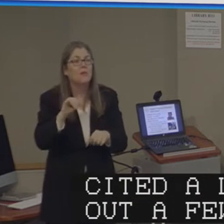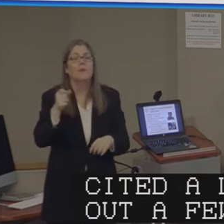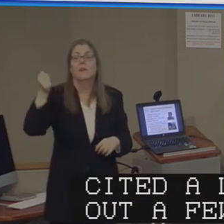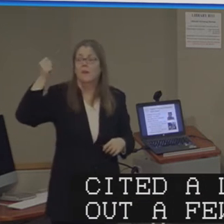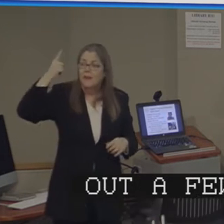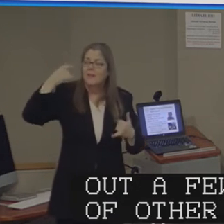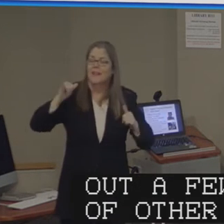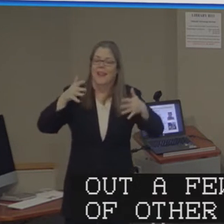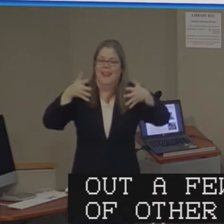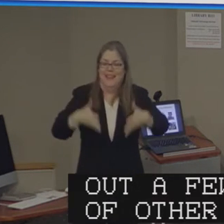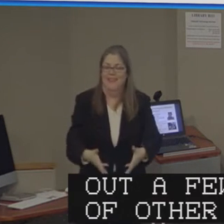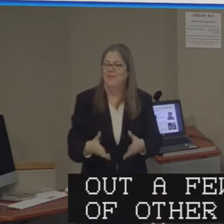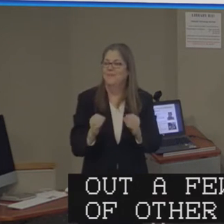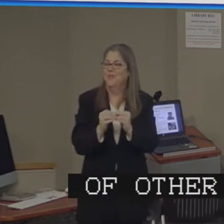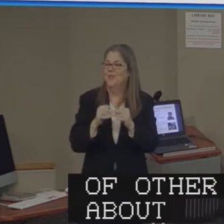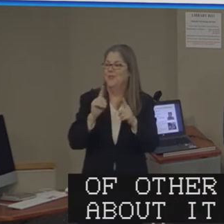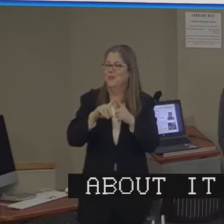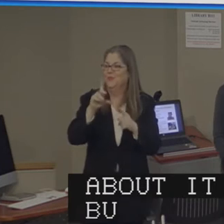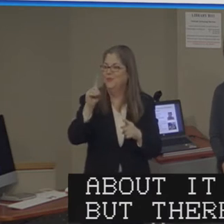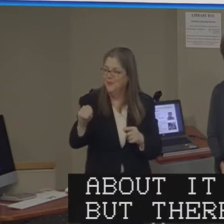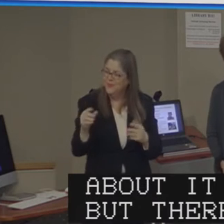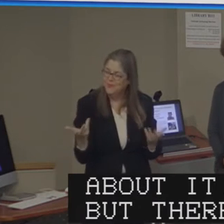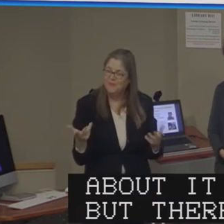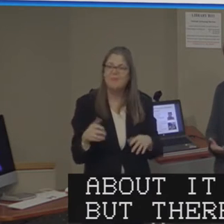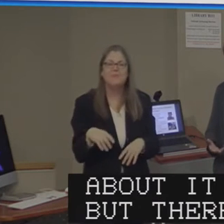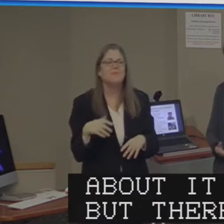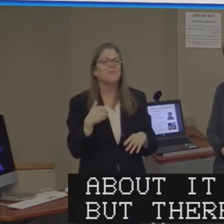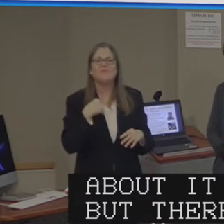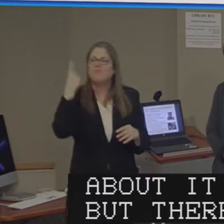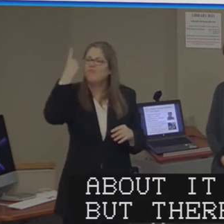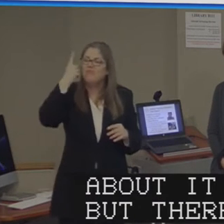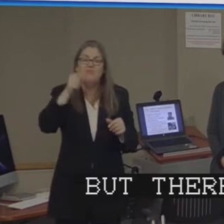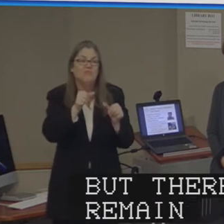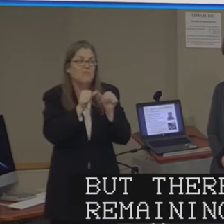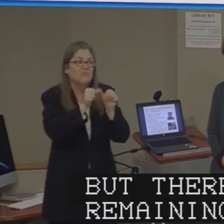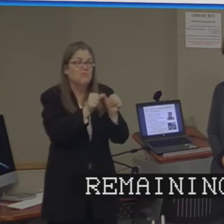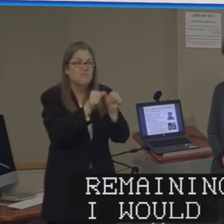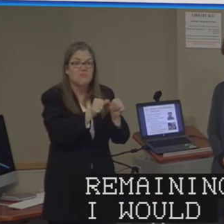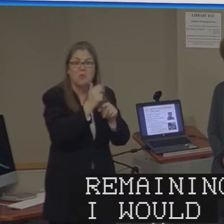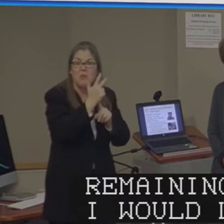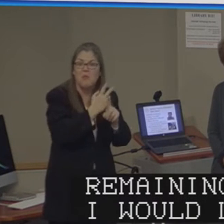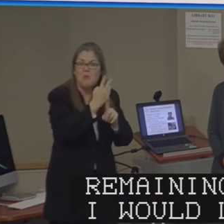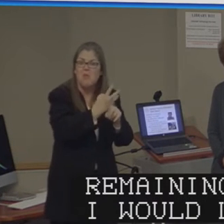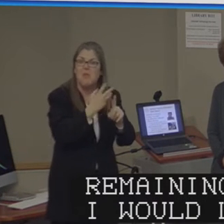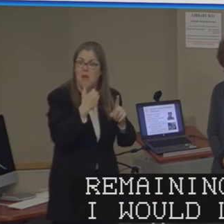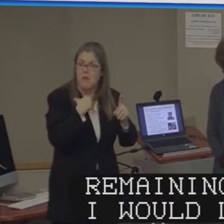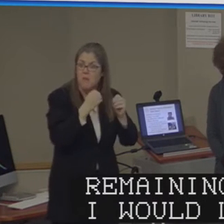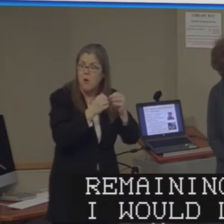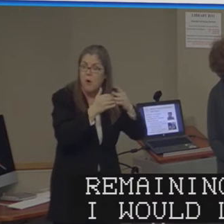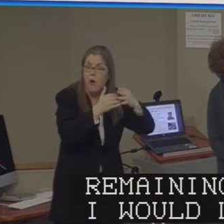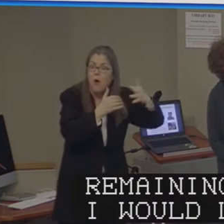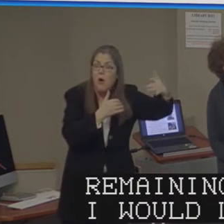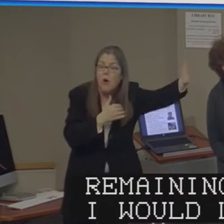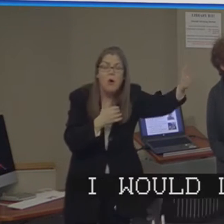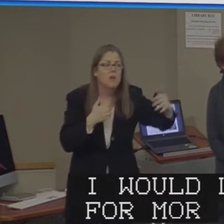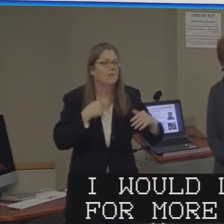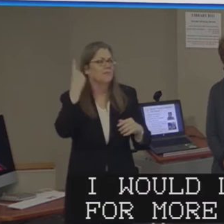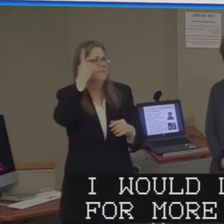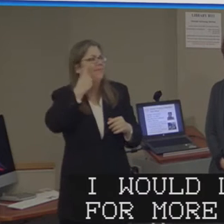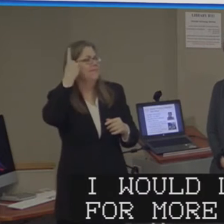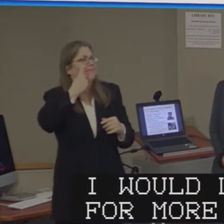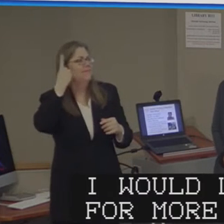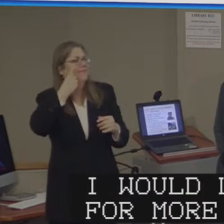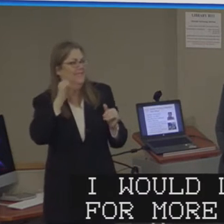steps. I'd like to know durability for more than 3 to 4 months. How long can we get the training effects to